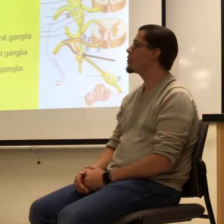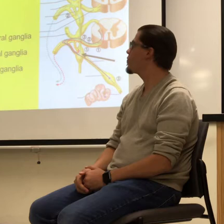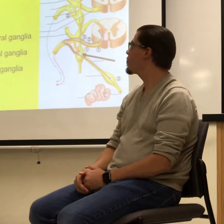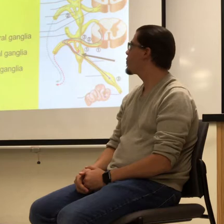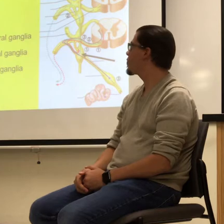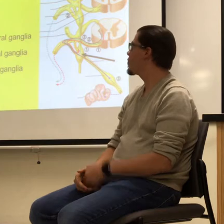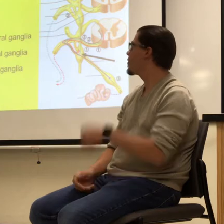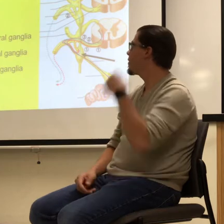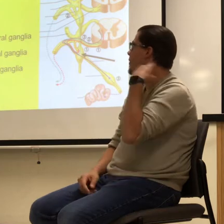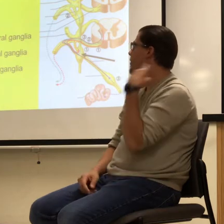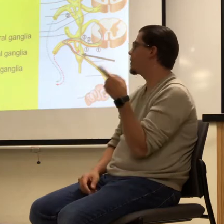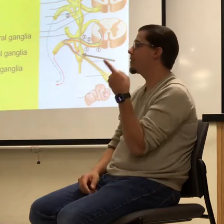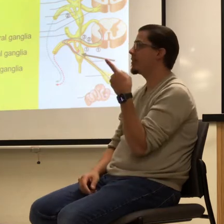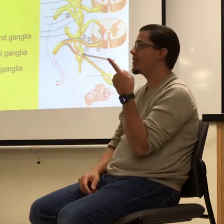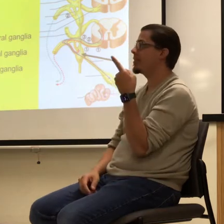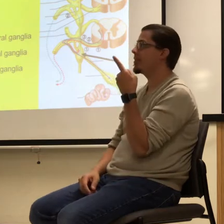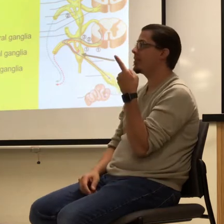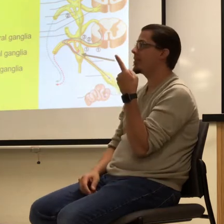Well, number